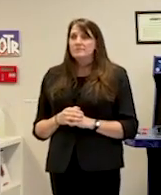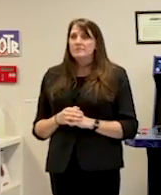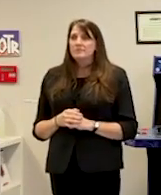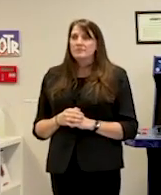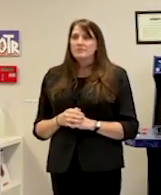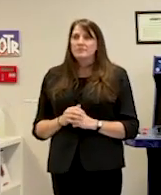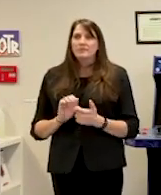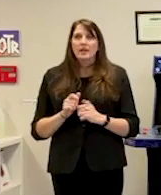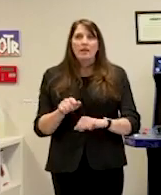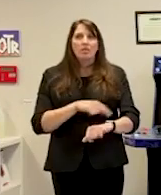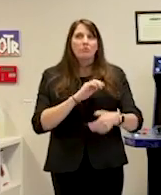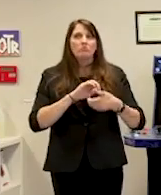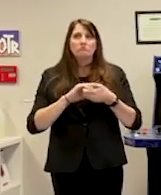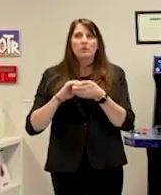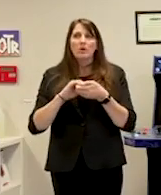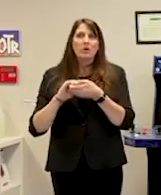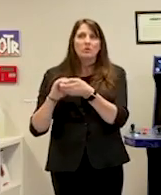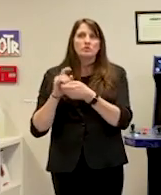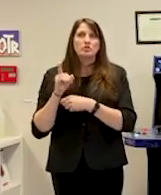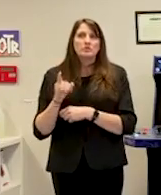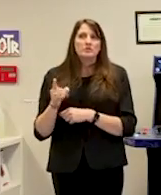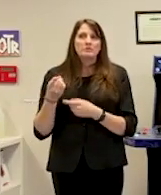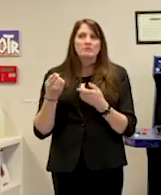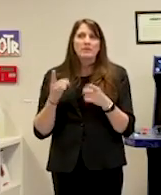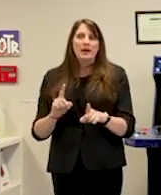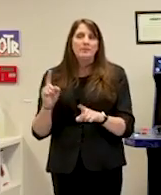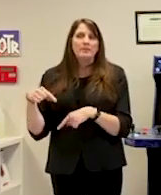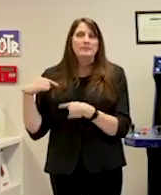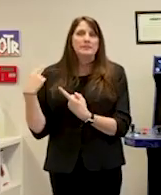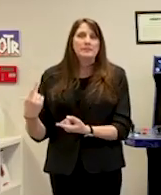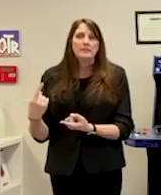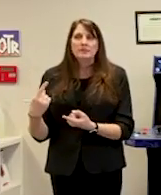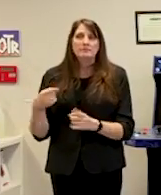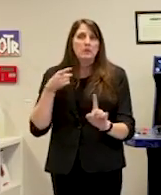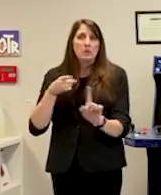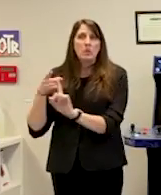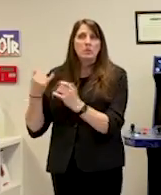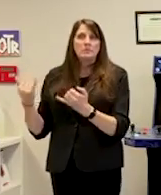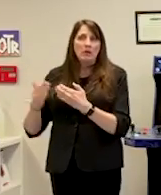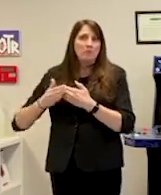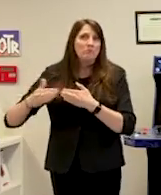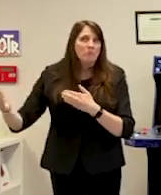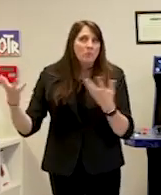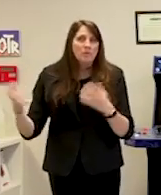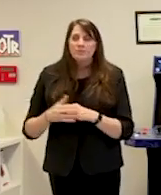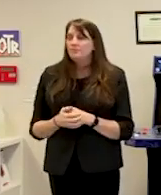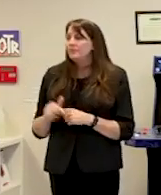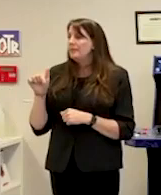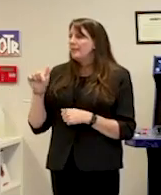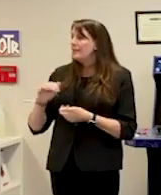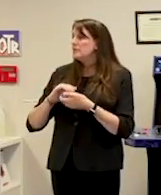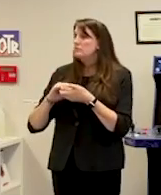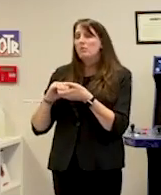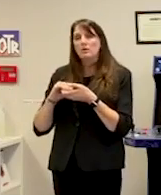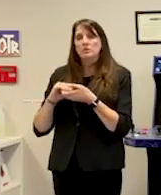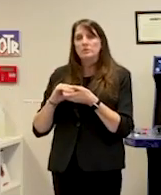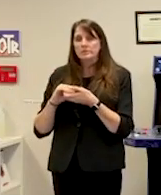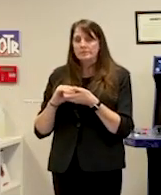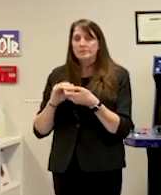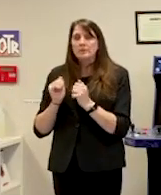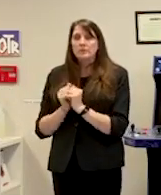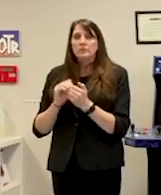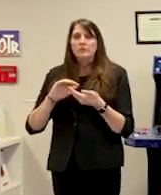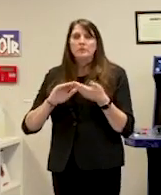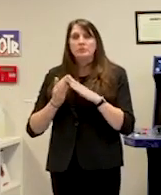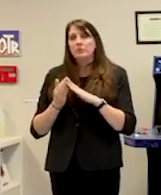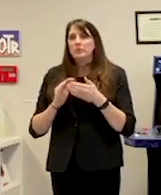How long's the partnership been going on here, and what are the goals going forward? Well, this partnership has, with our community partners,